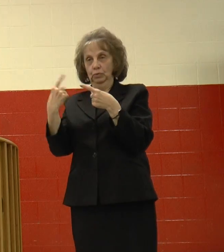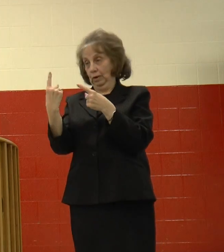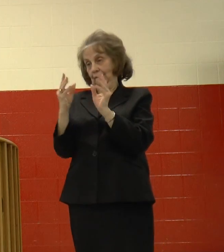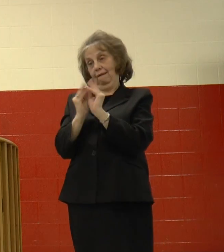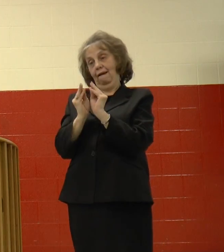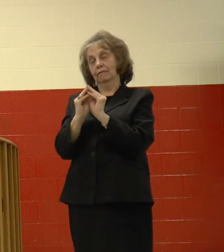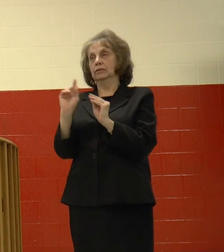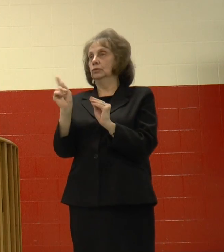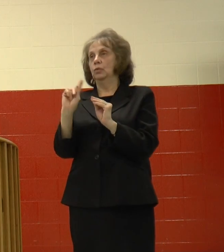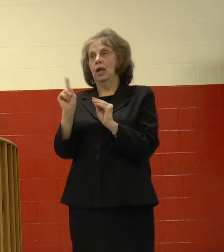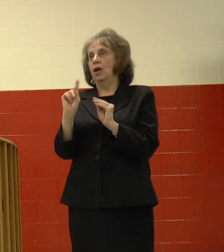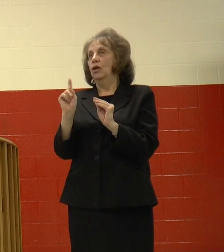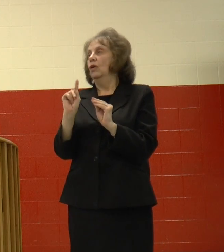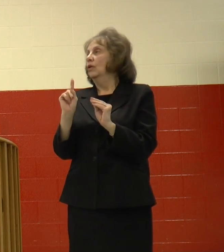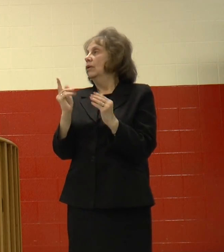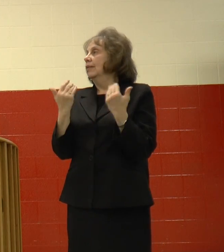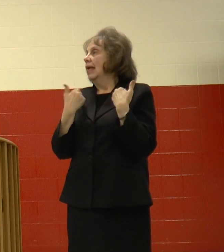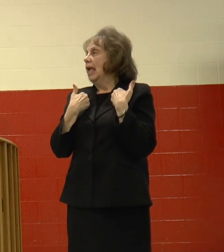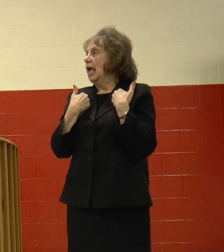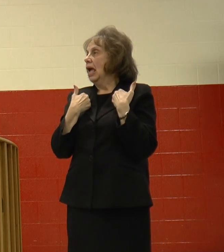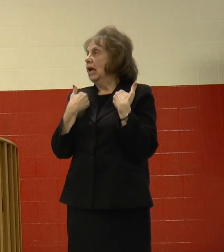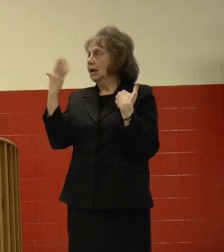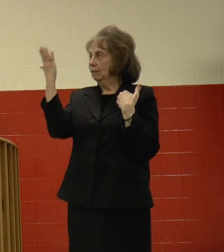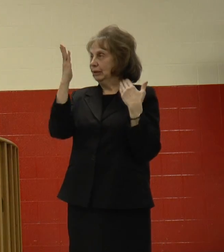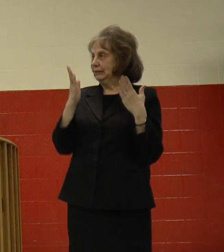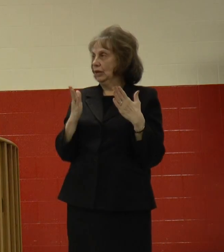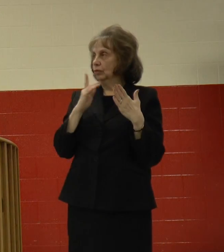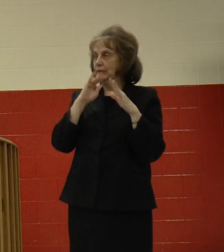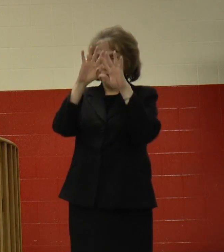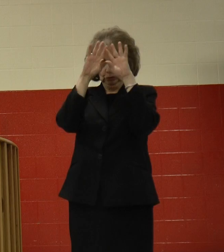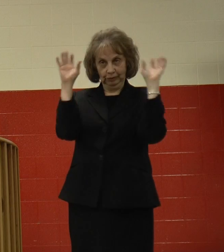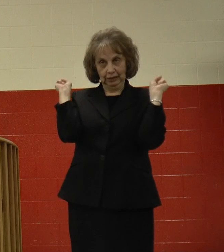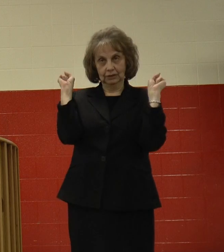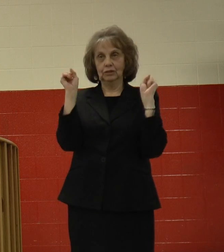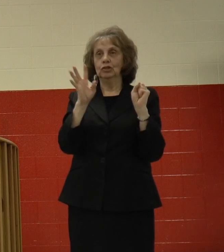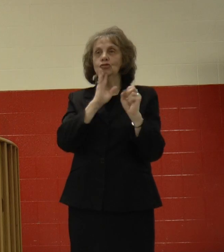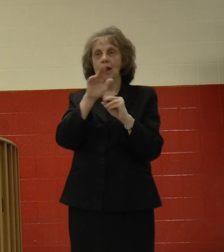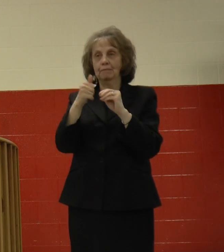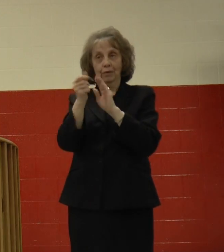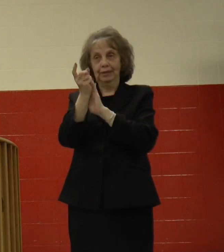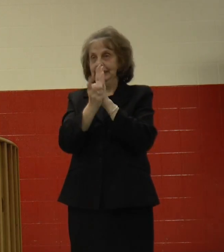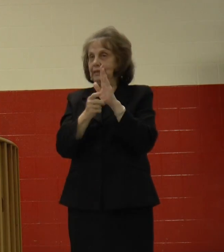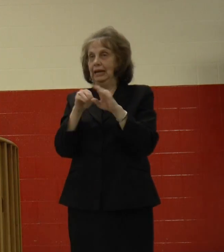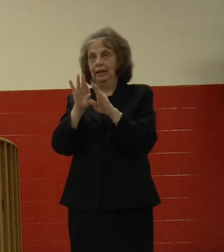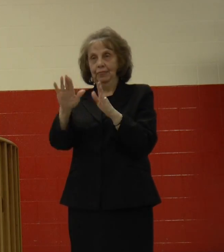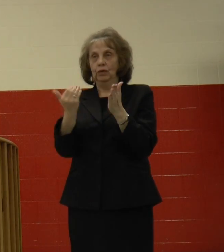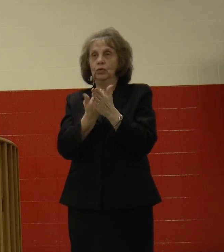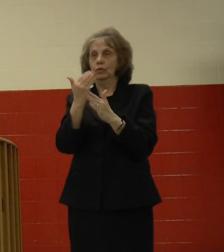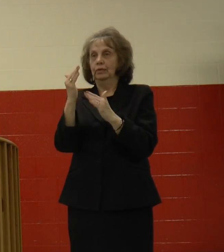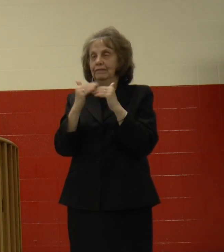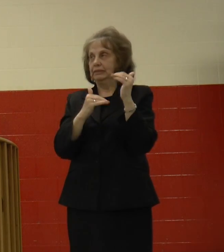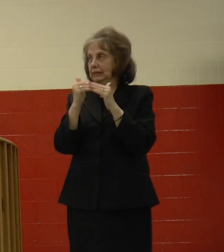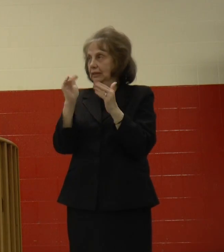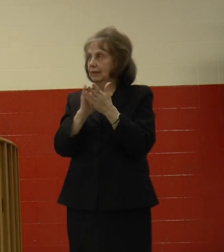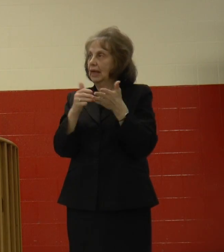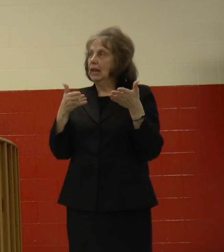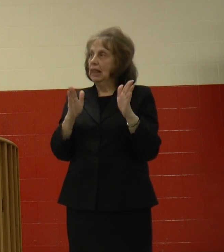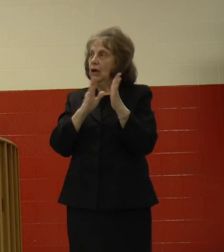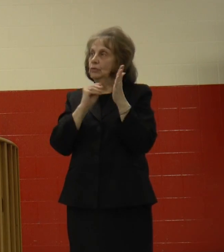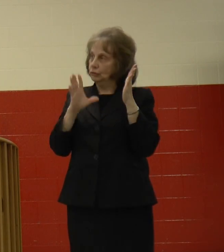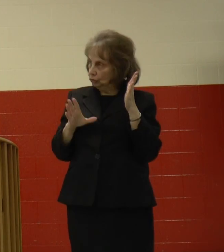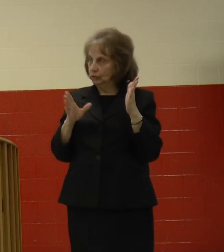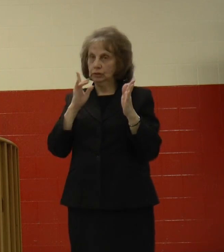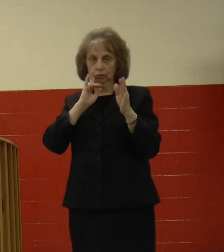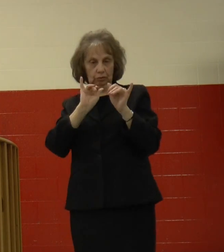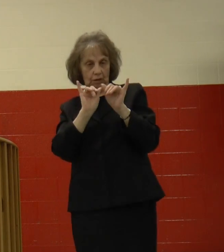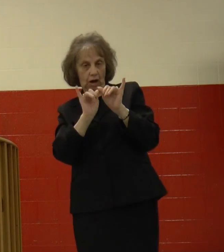where there was a presenter, it was a superintendent, who talked about the design of their new facility that allowed the students to be the